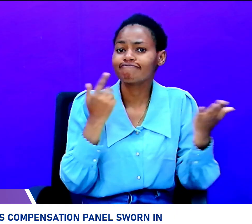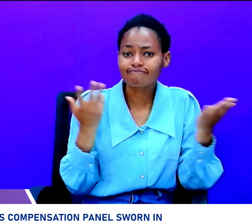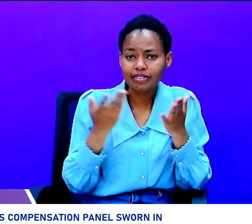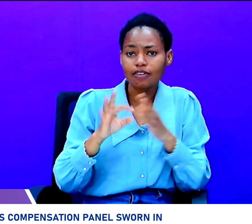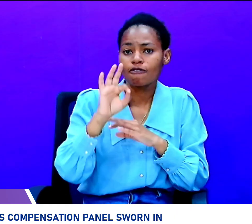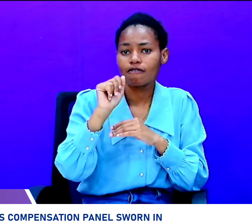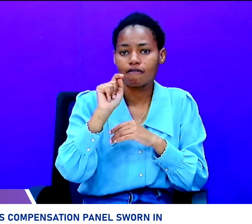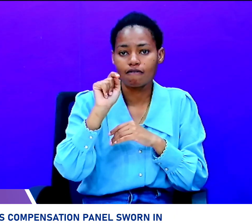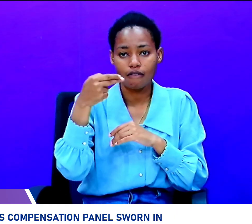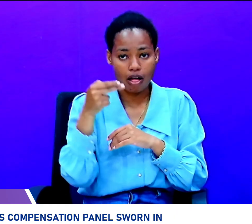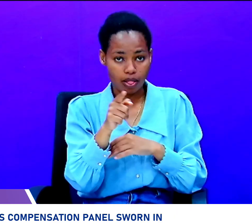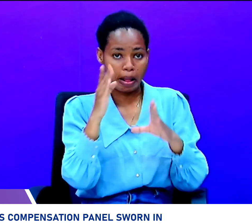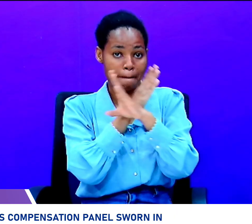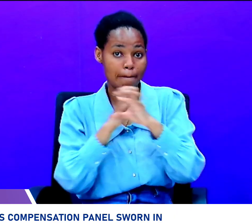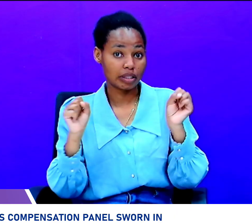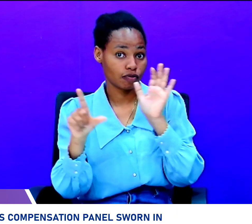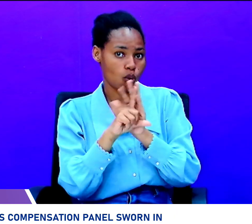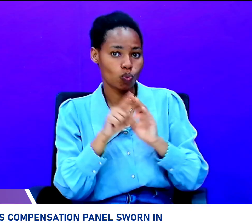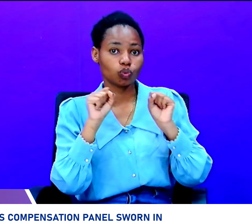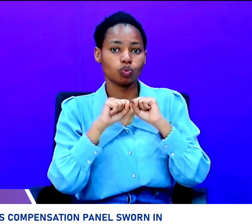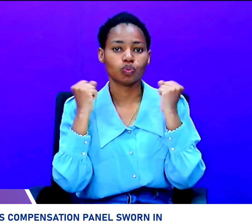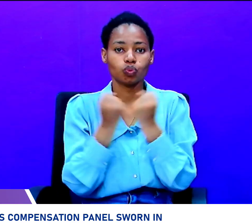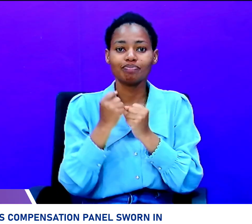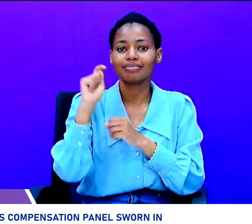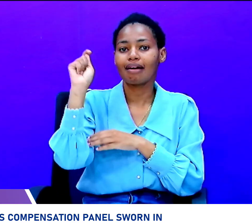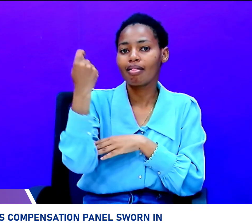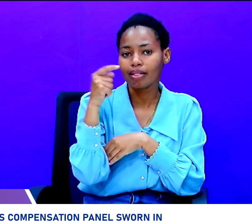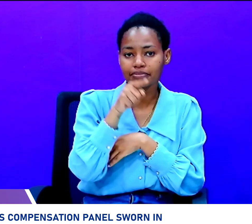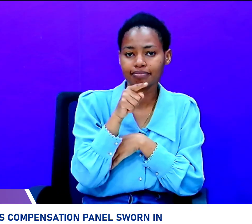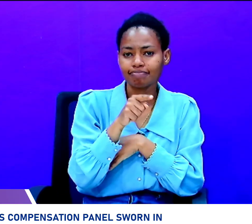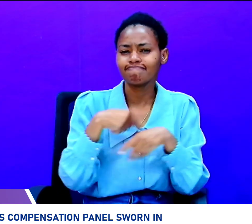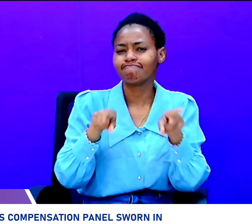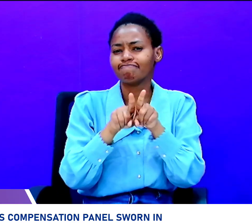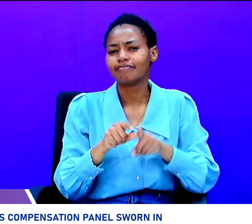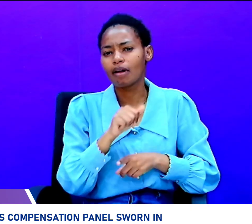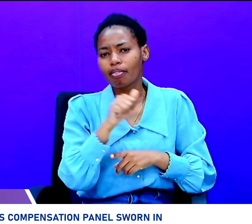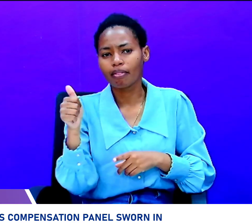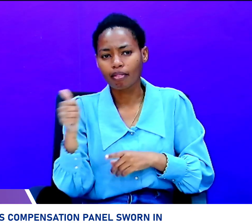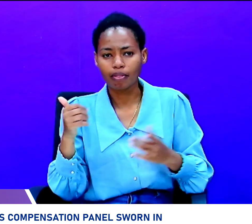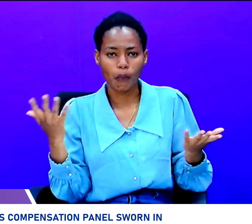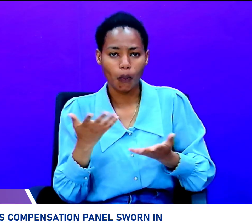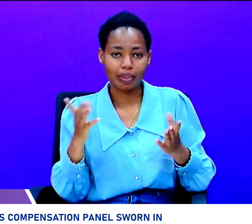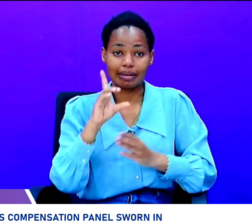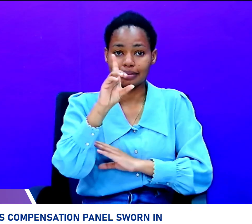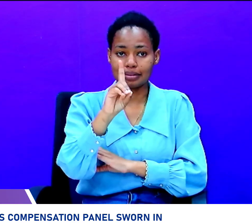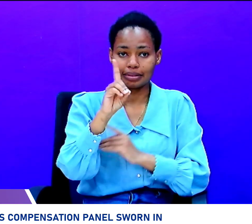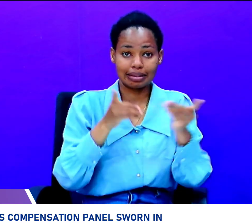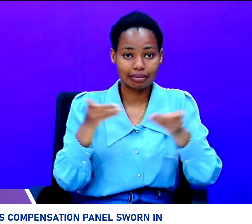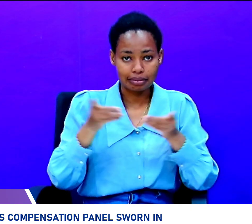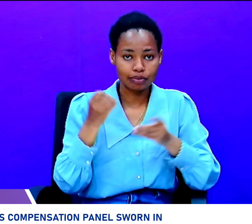renowned lawyer and human rights defender Professor Makau Mutua, alongside Faith Odhiambo,